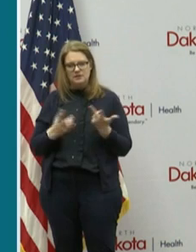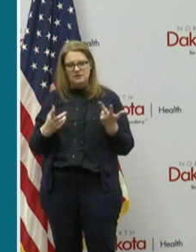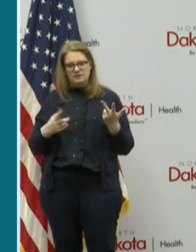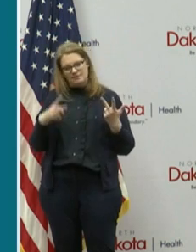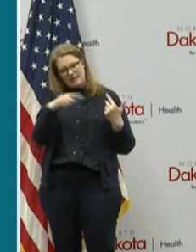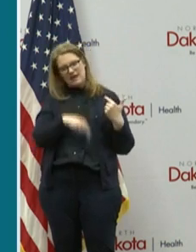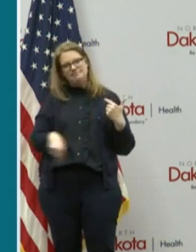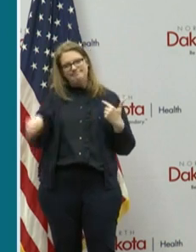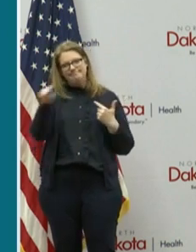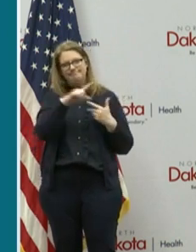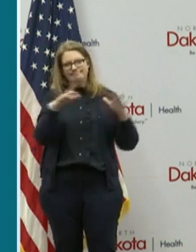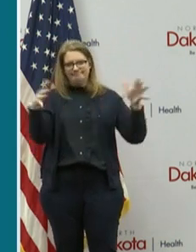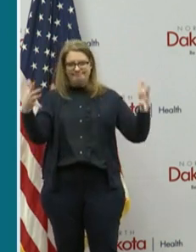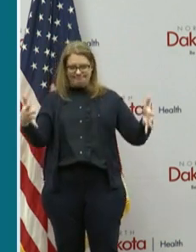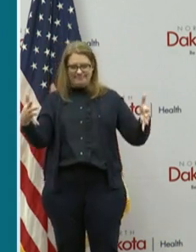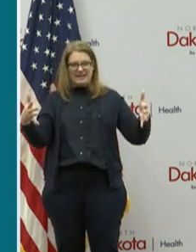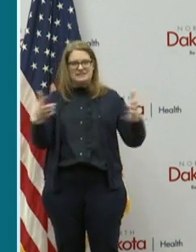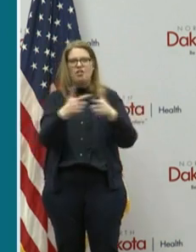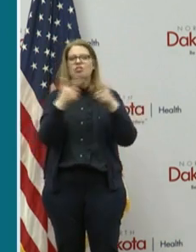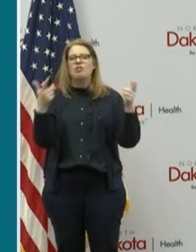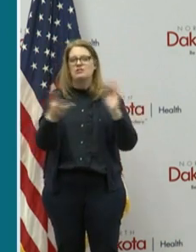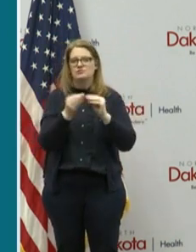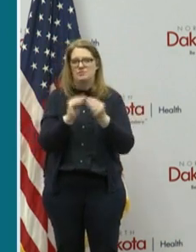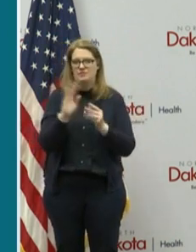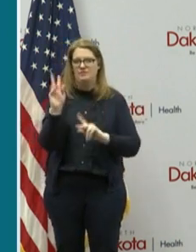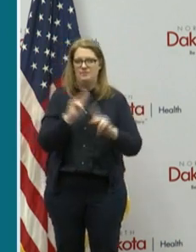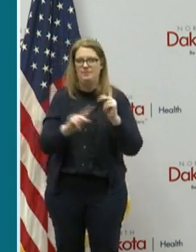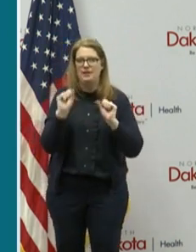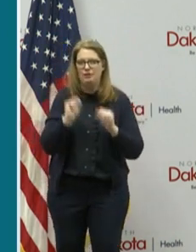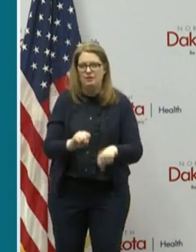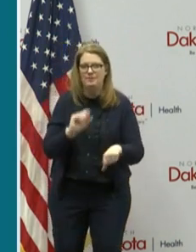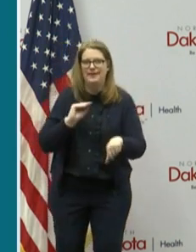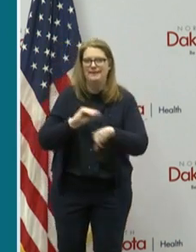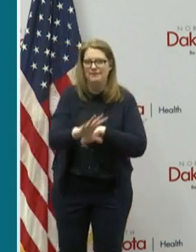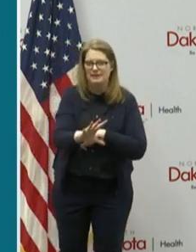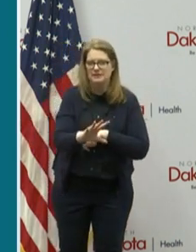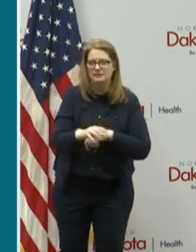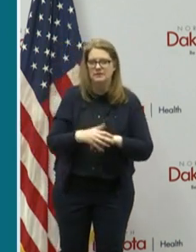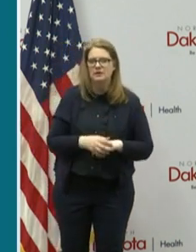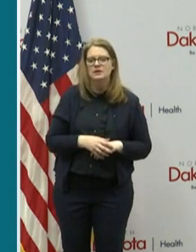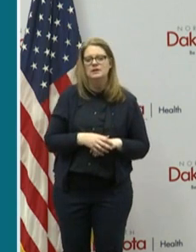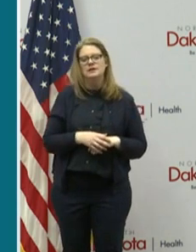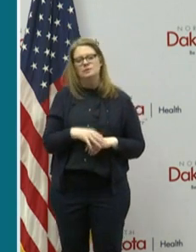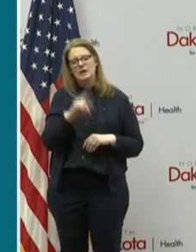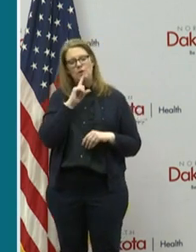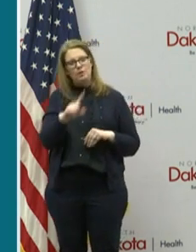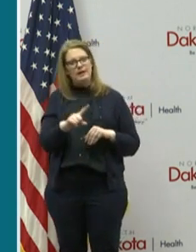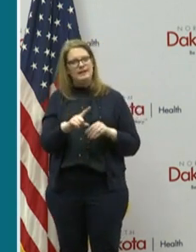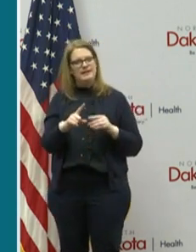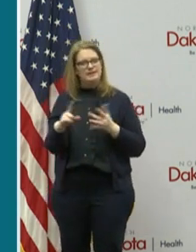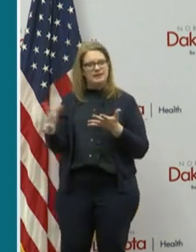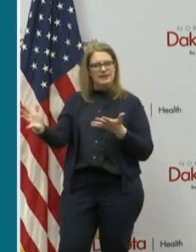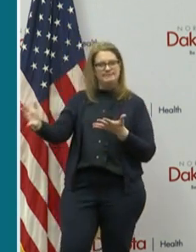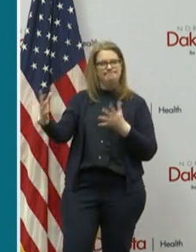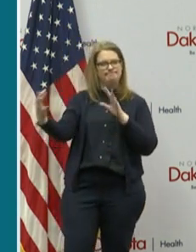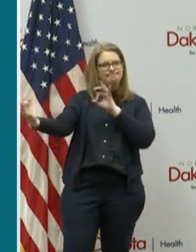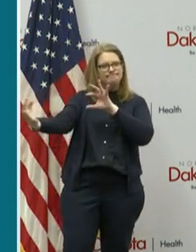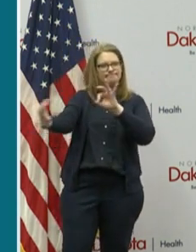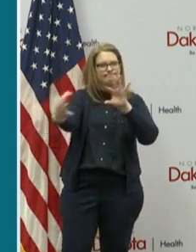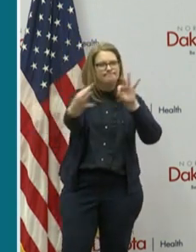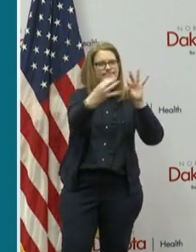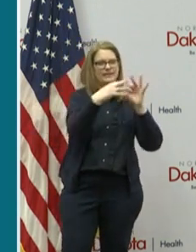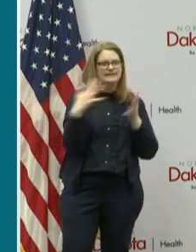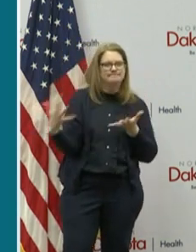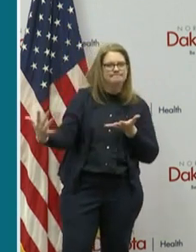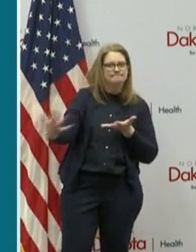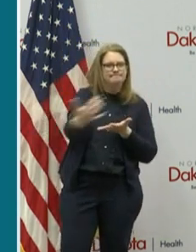Dakota vulnerable population. And so we had tremendous input. We worked in side by side, step